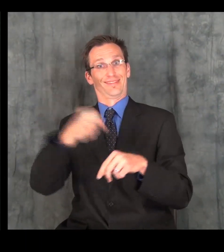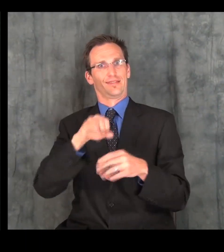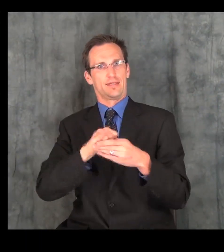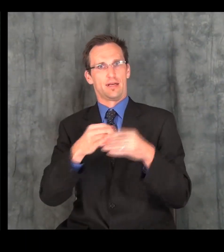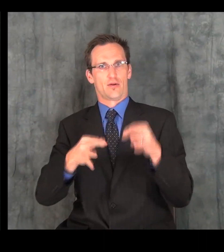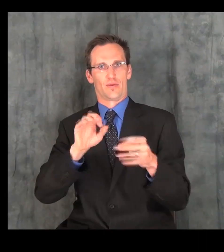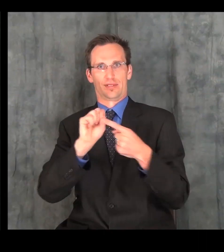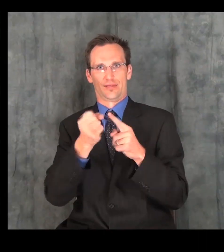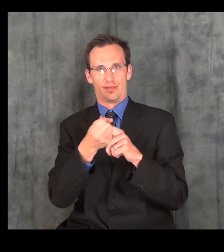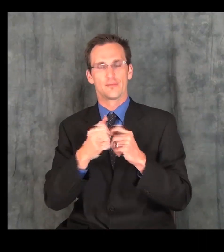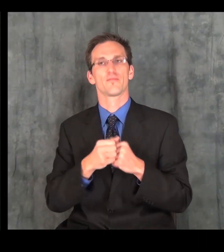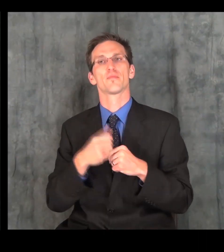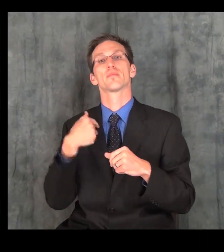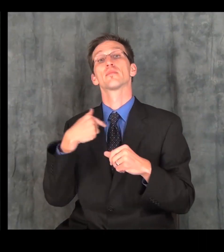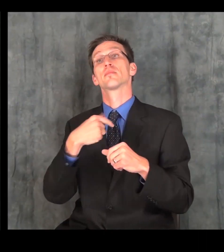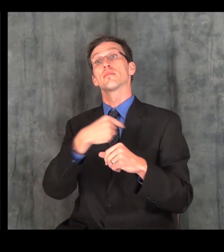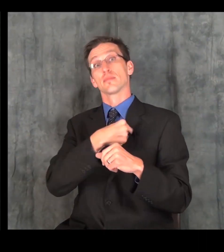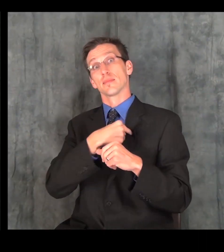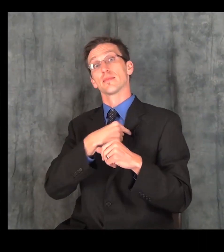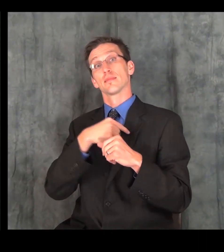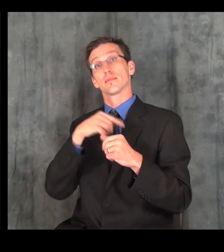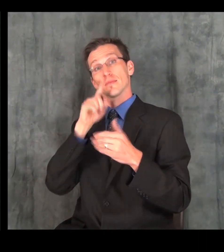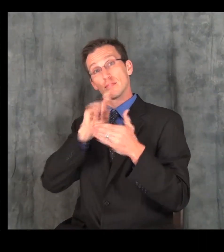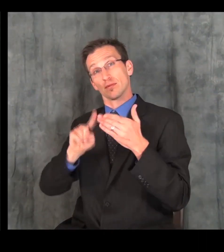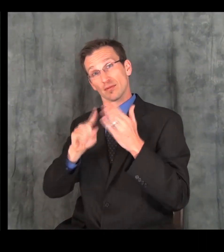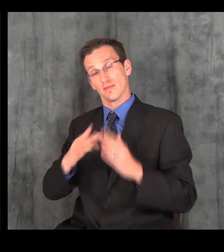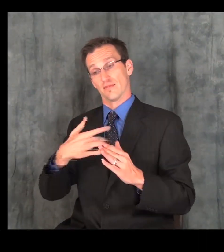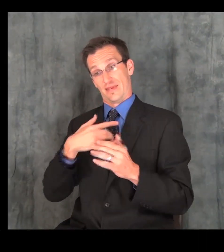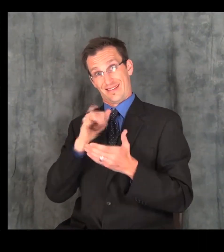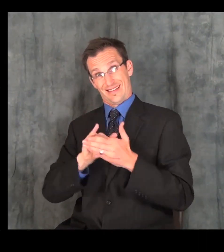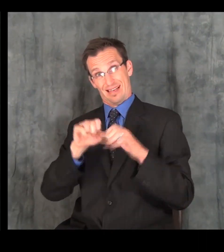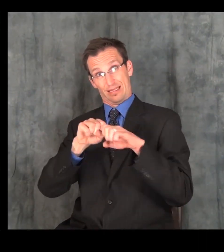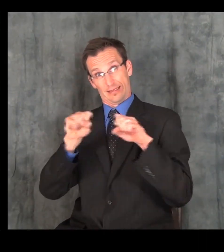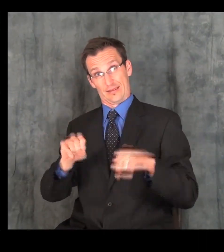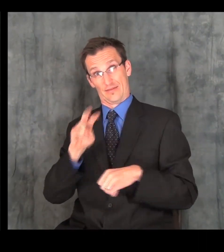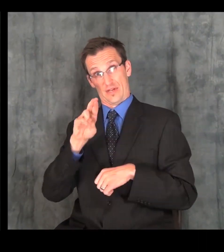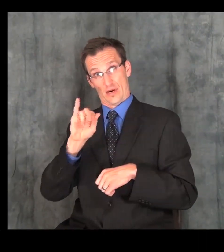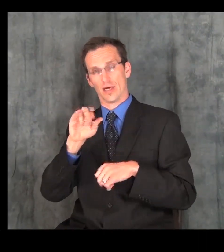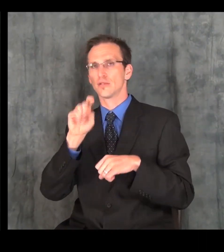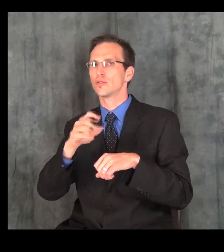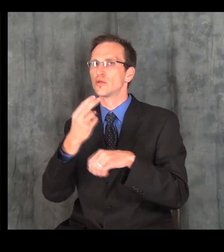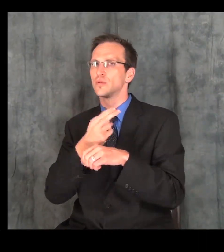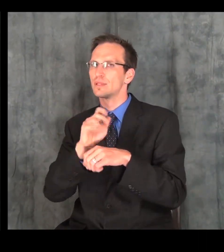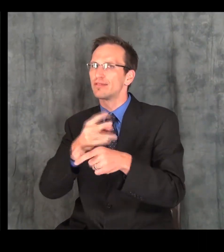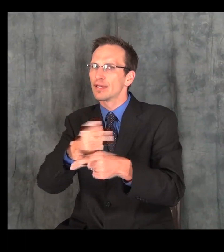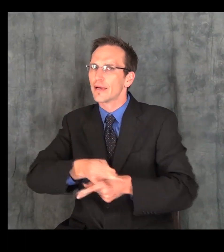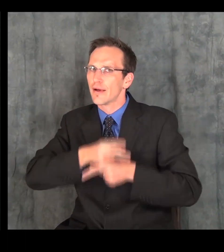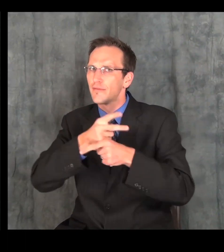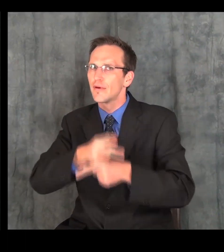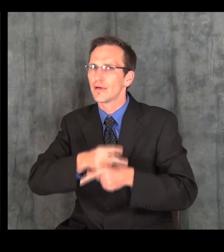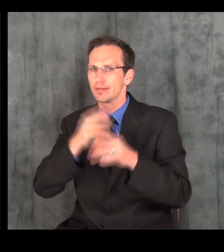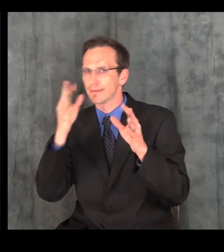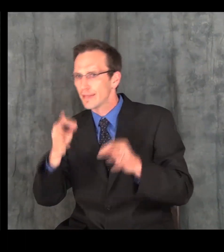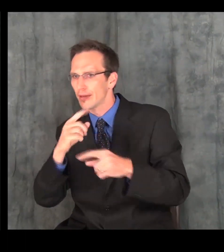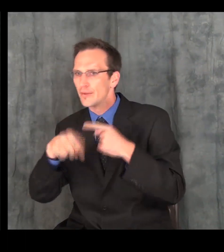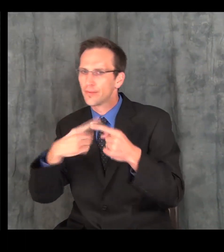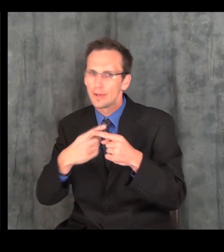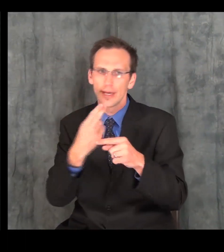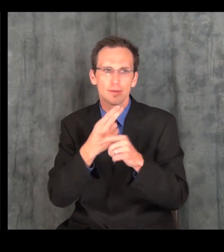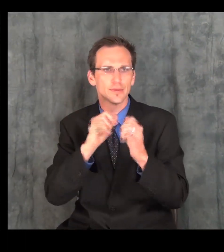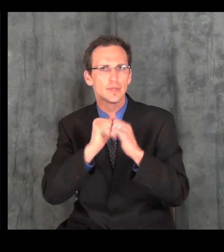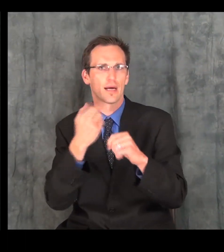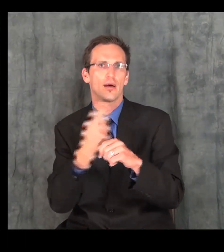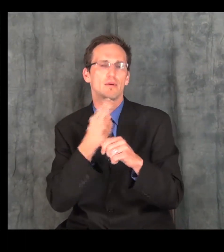So we really felt that this system should only be used with extreme caution, and we